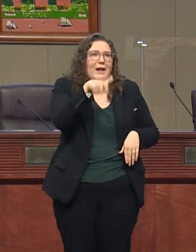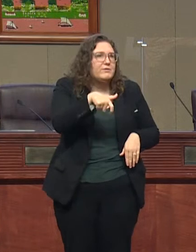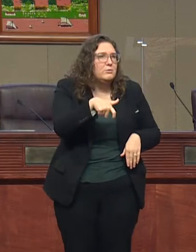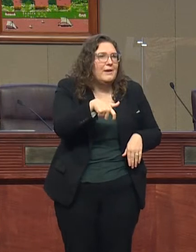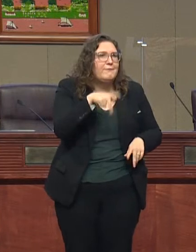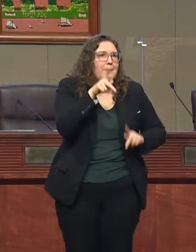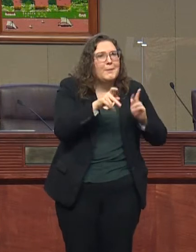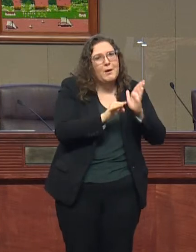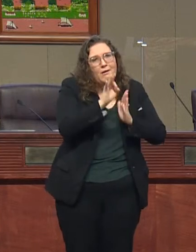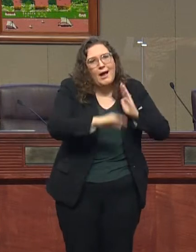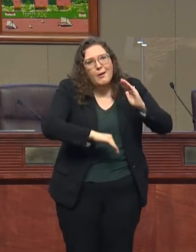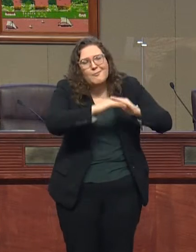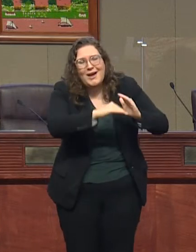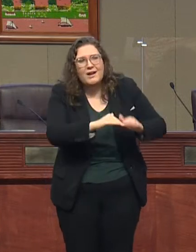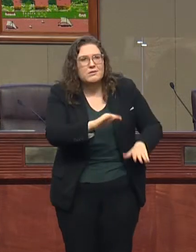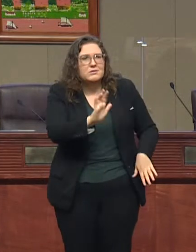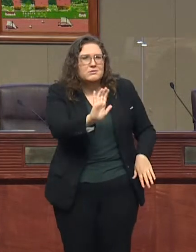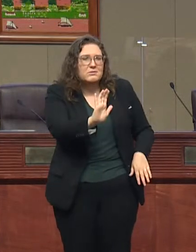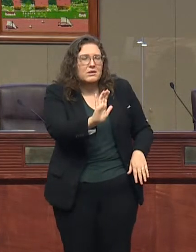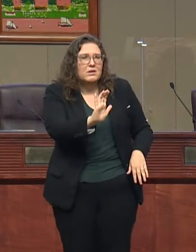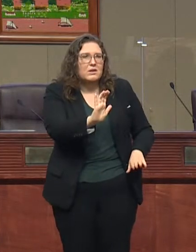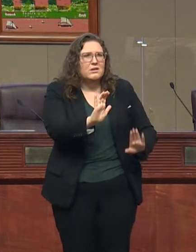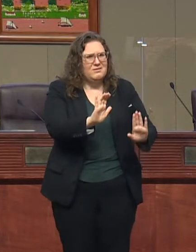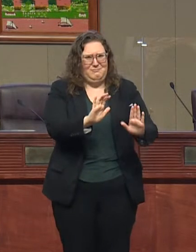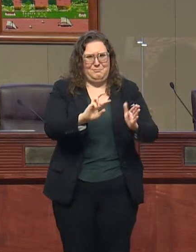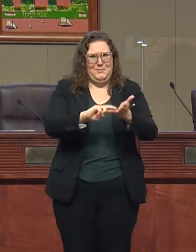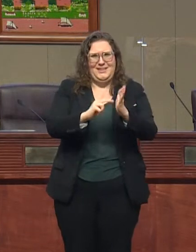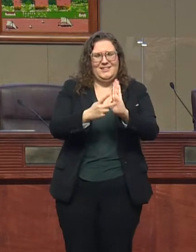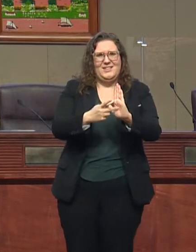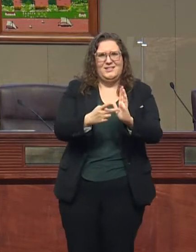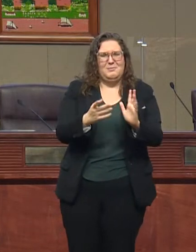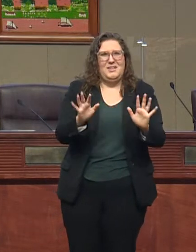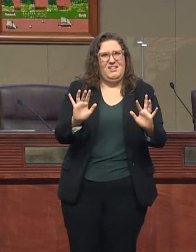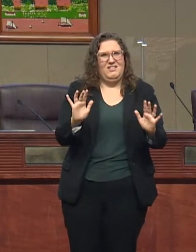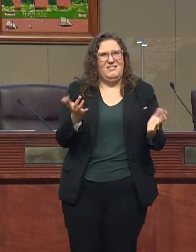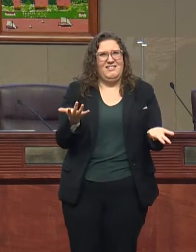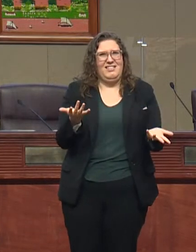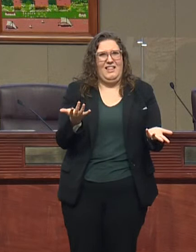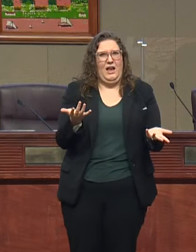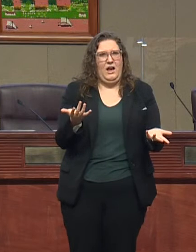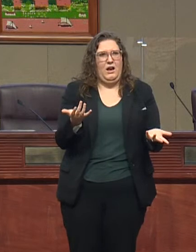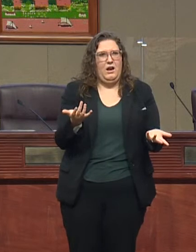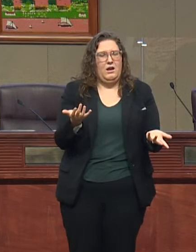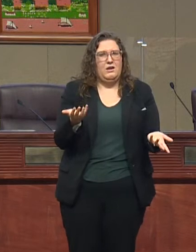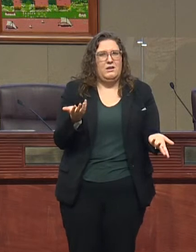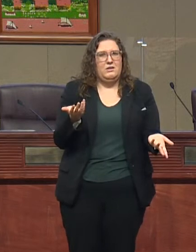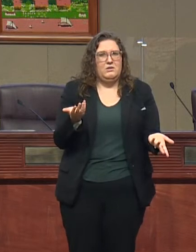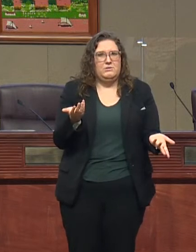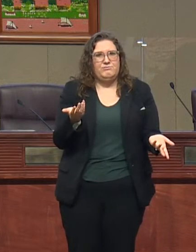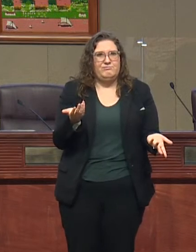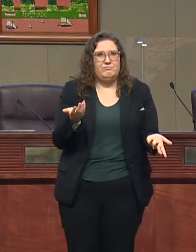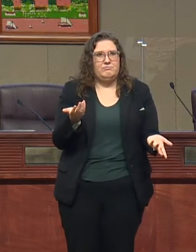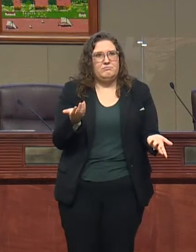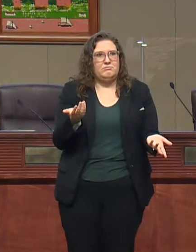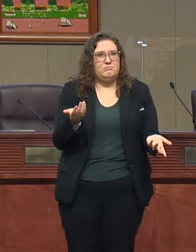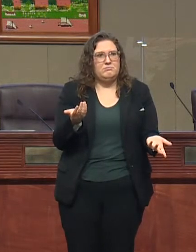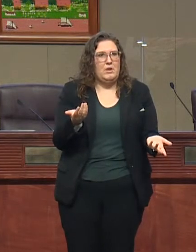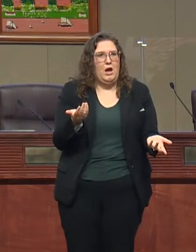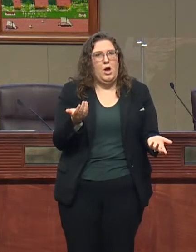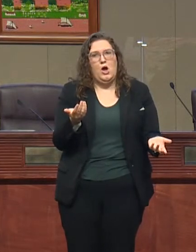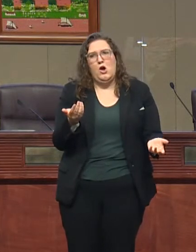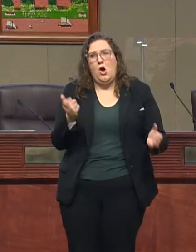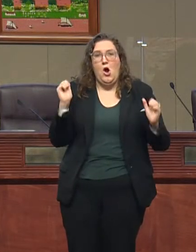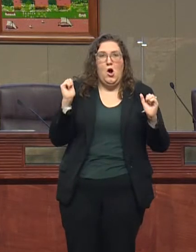Suffice it to say, that does not mean that no one will be requested or required to